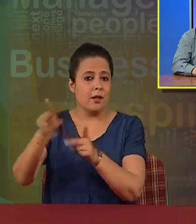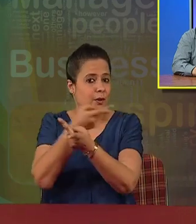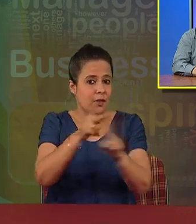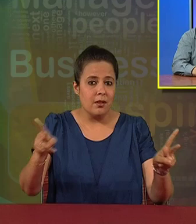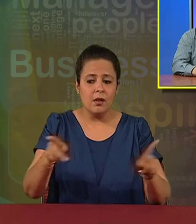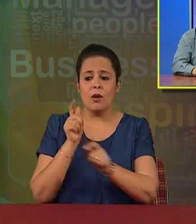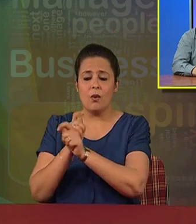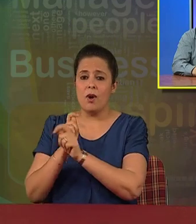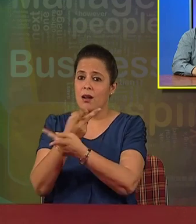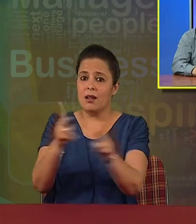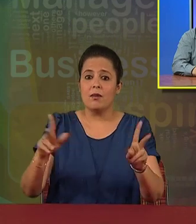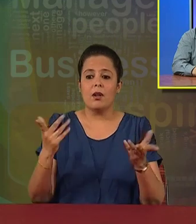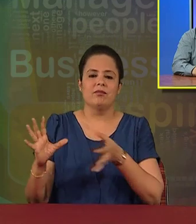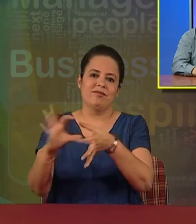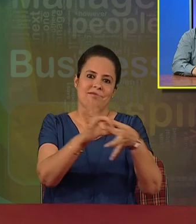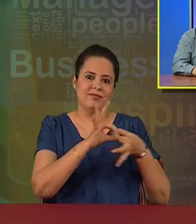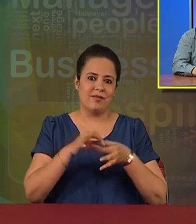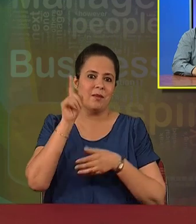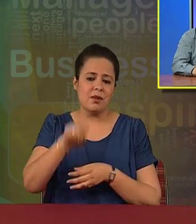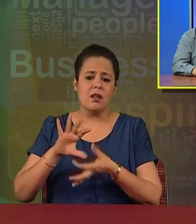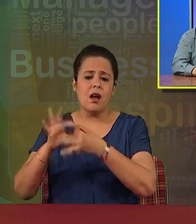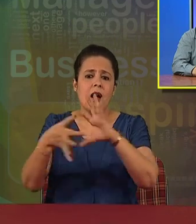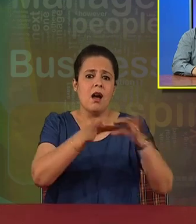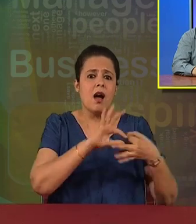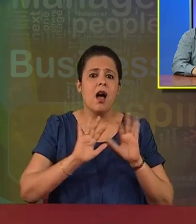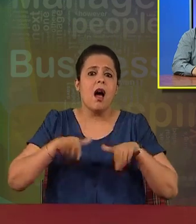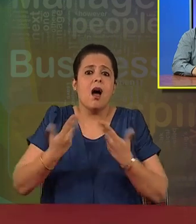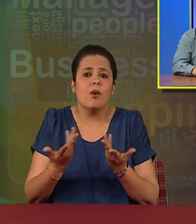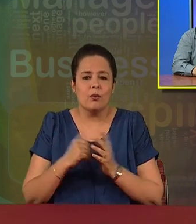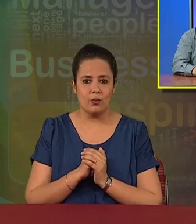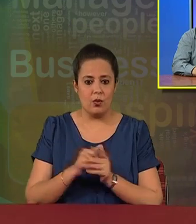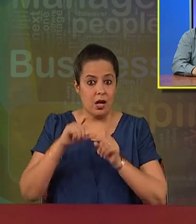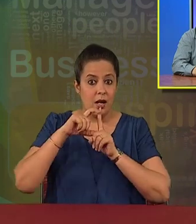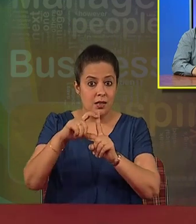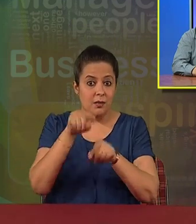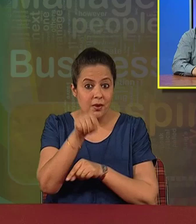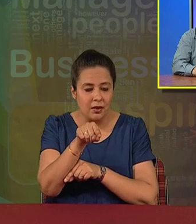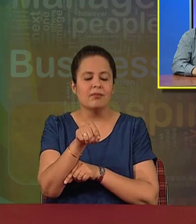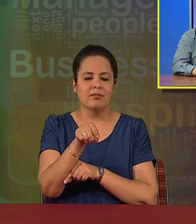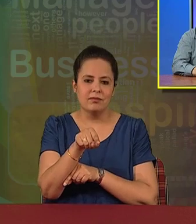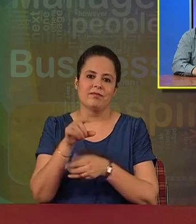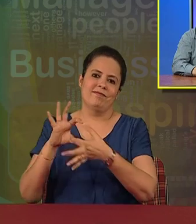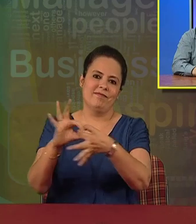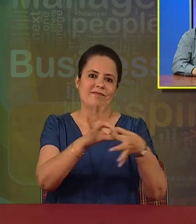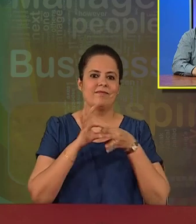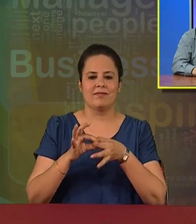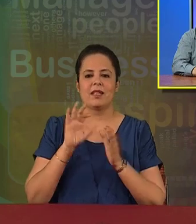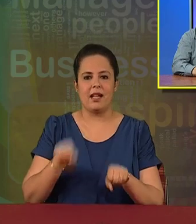work has to be coordinated. And it will be coordinated only when the discipline is maintained in the